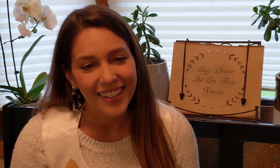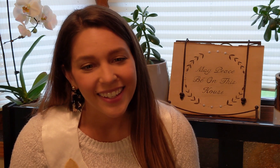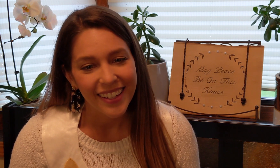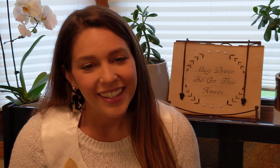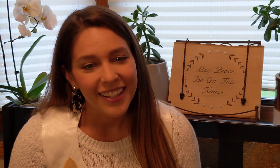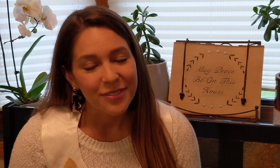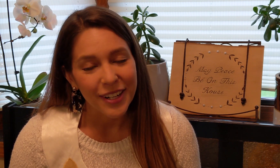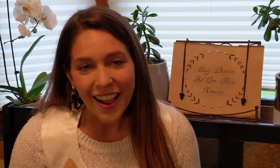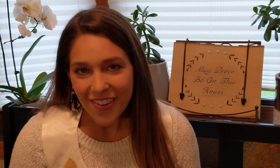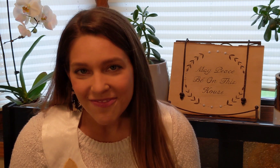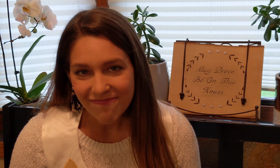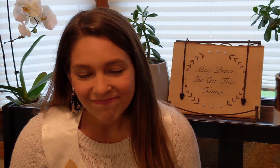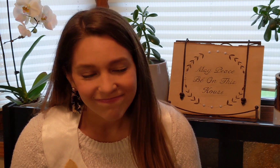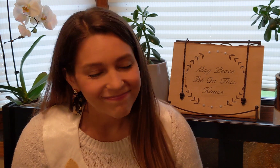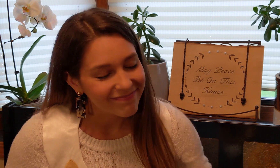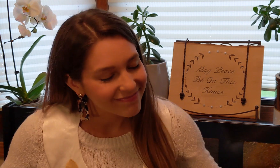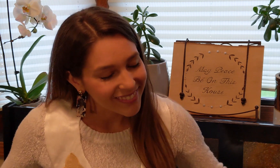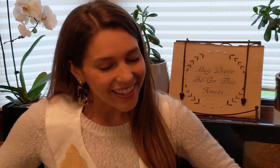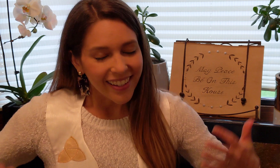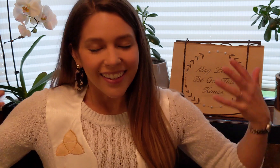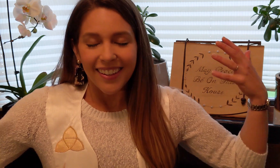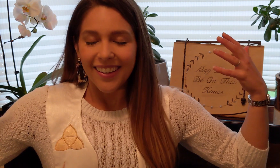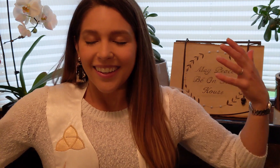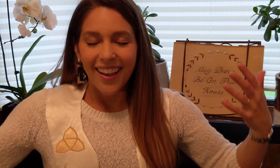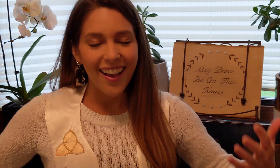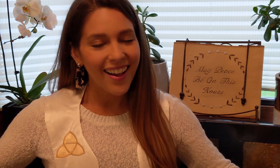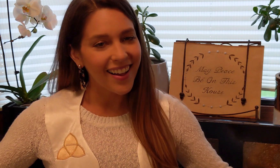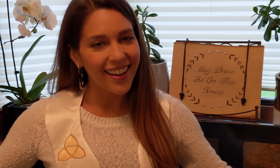experience. For now,